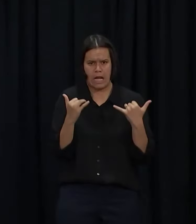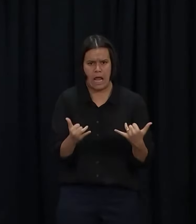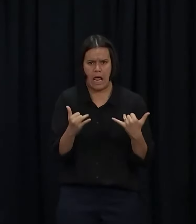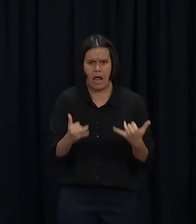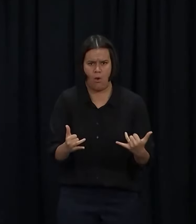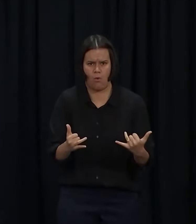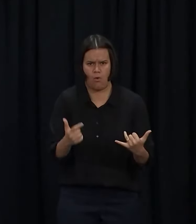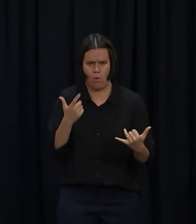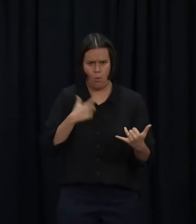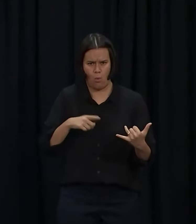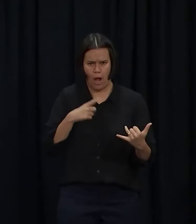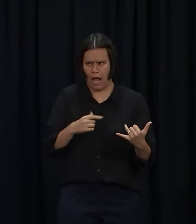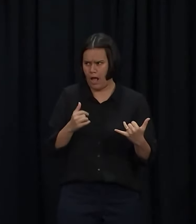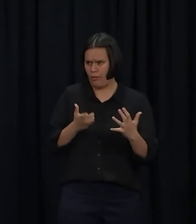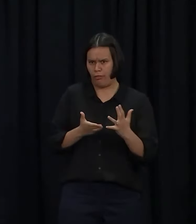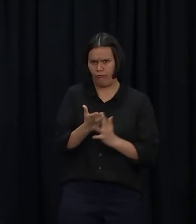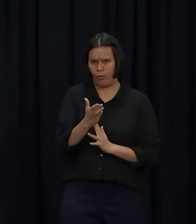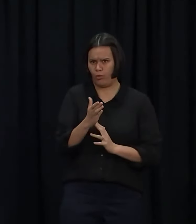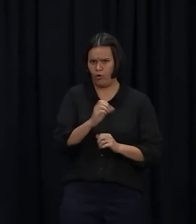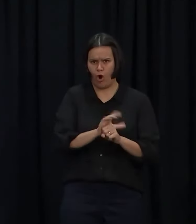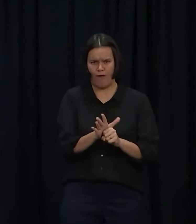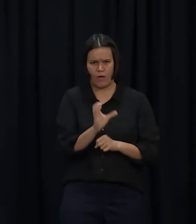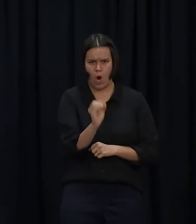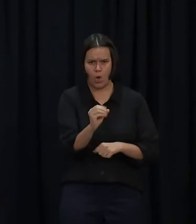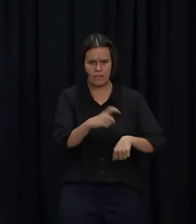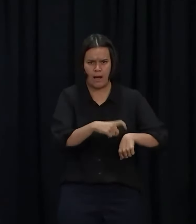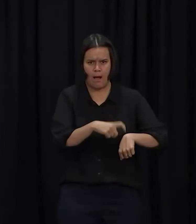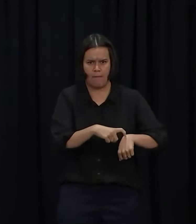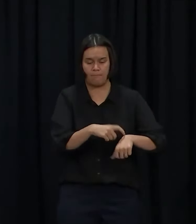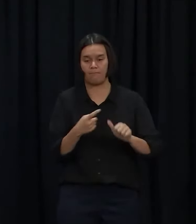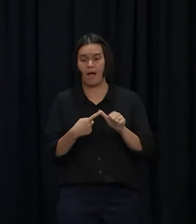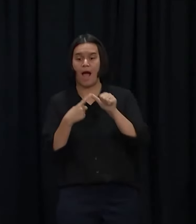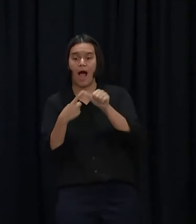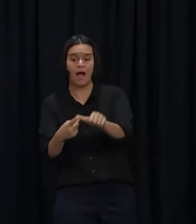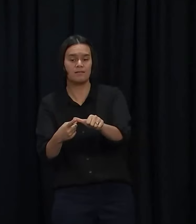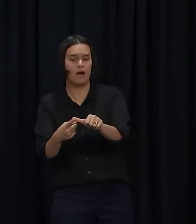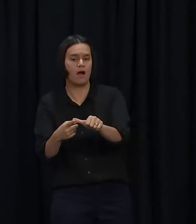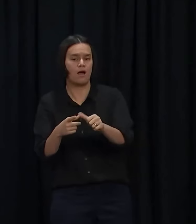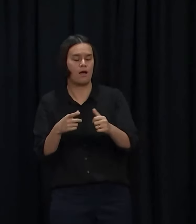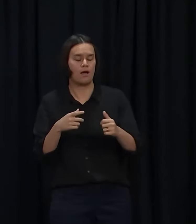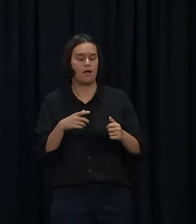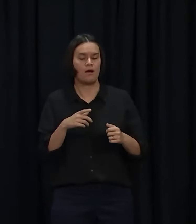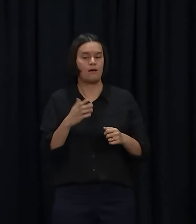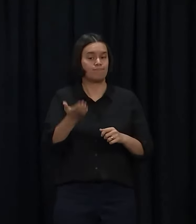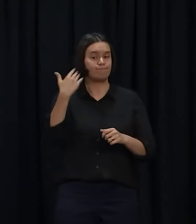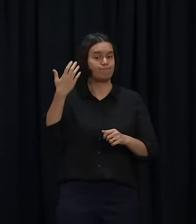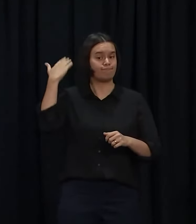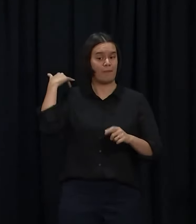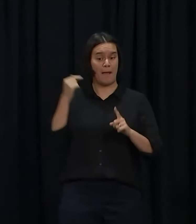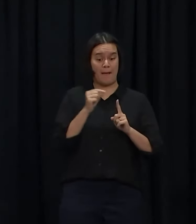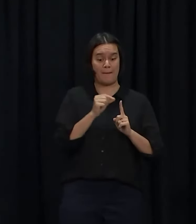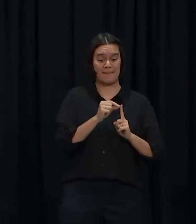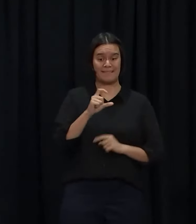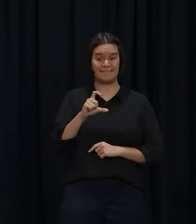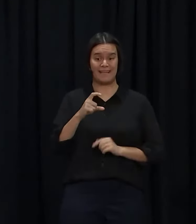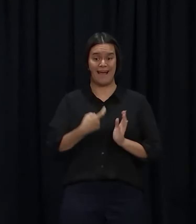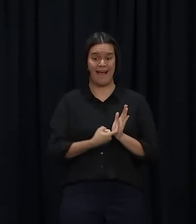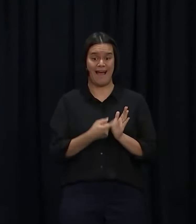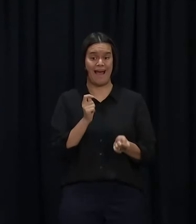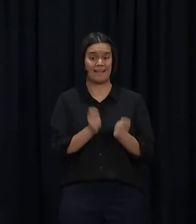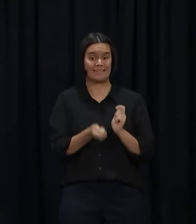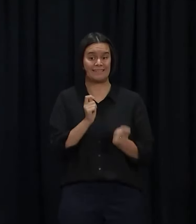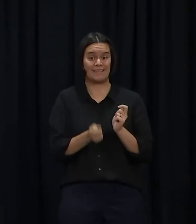something that we have continued to grow. Right at the beginning of the outbreak, PCR capacity, of course, was in the